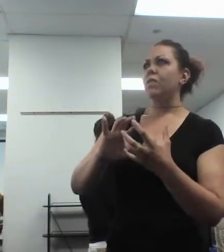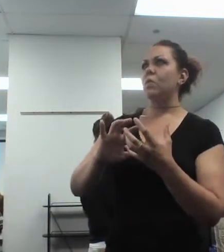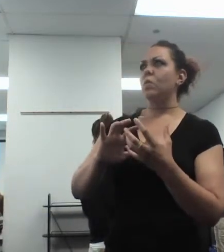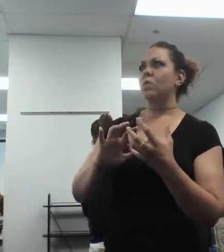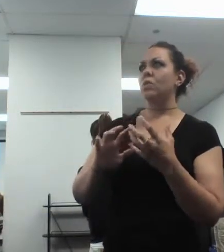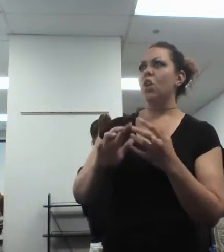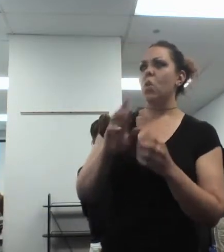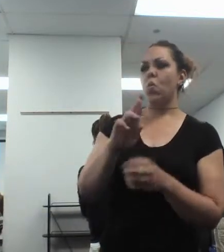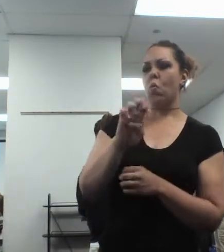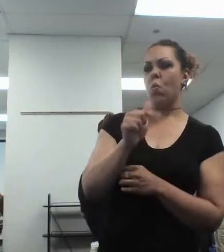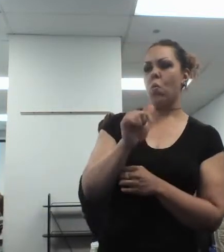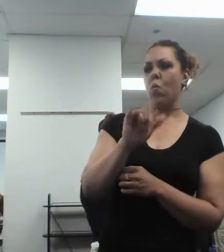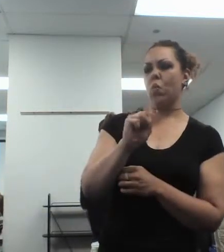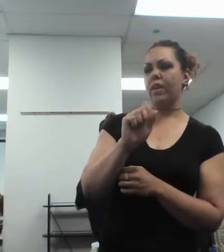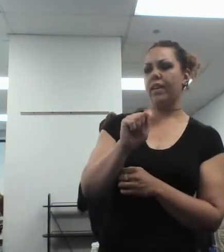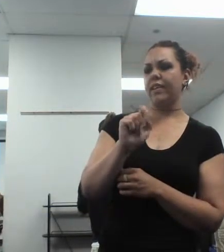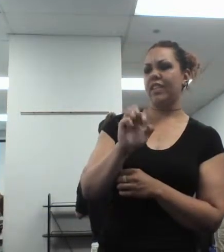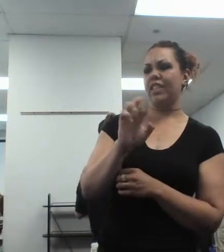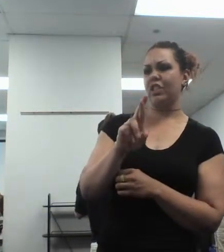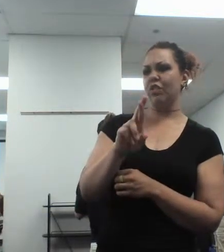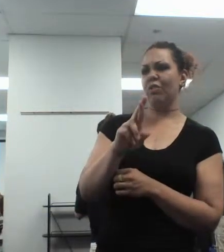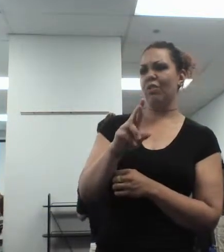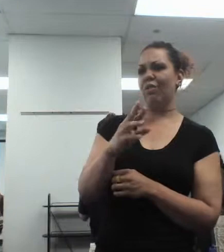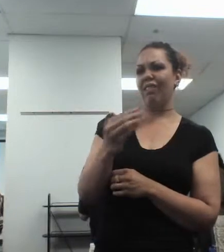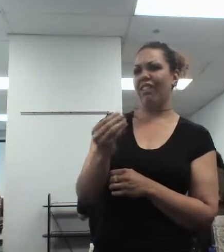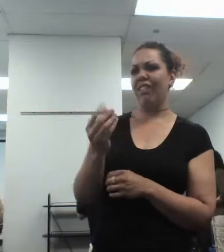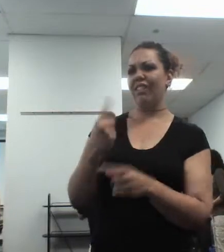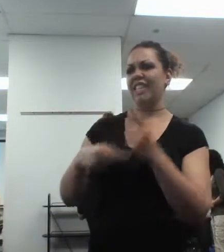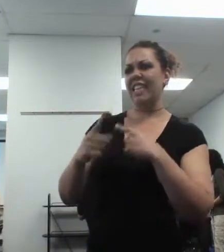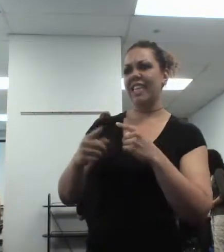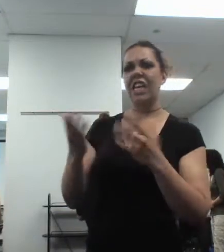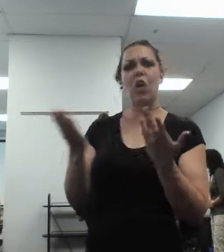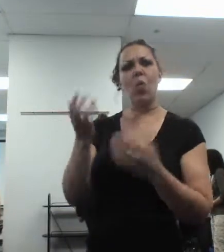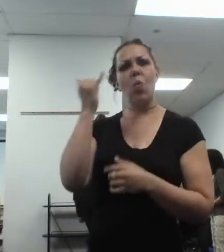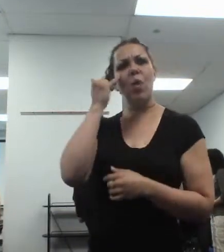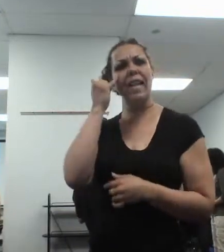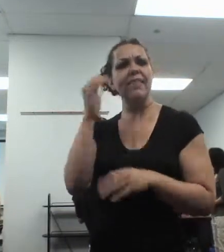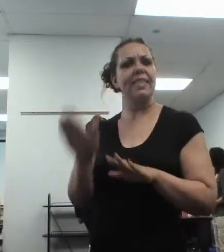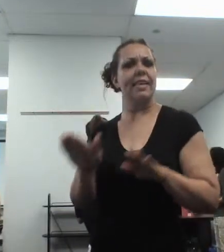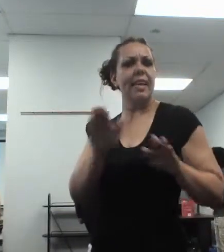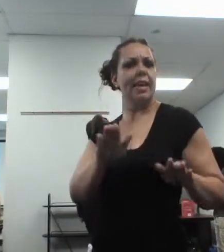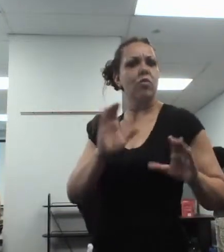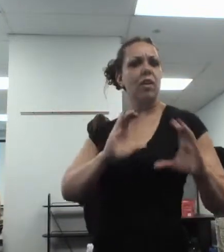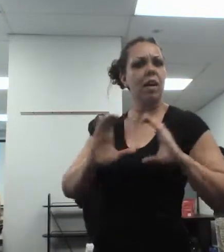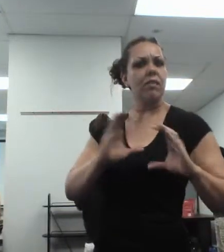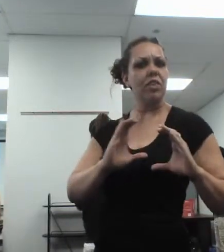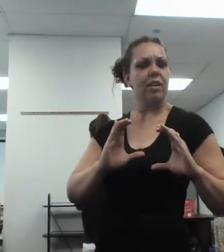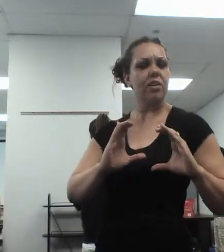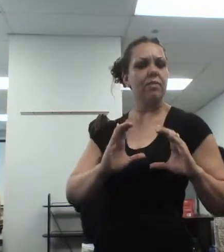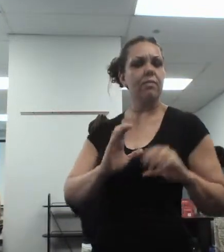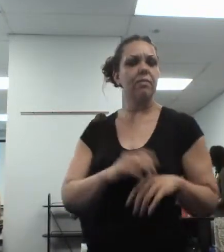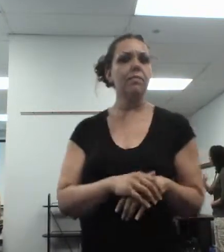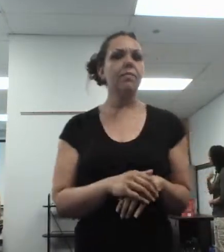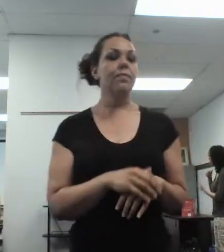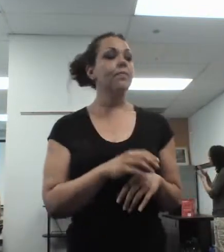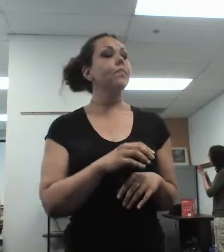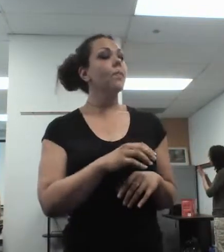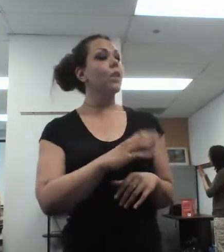What if it is a very casual conversation? By formality of sign,